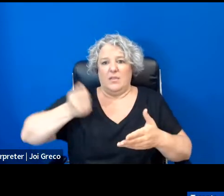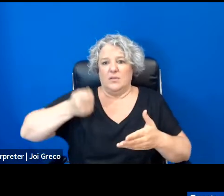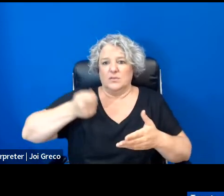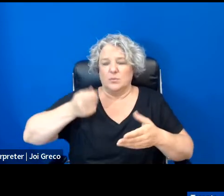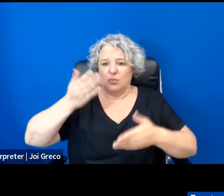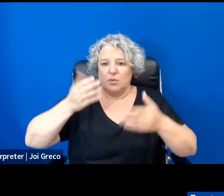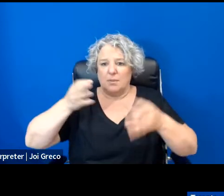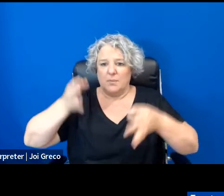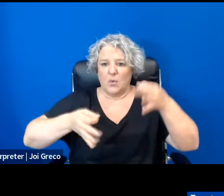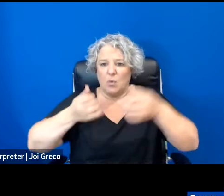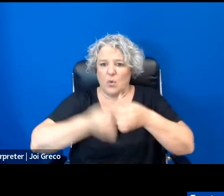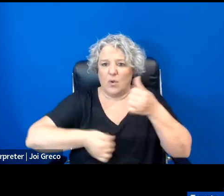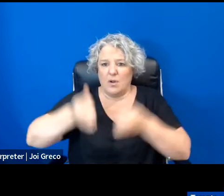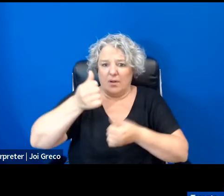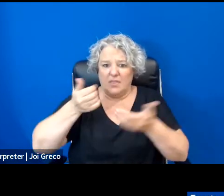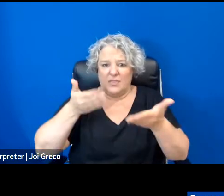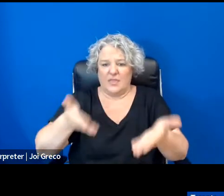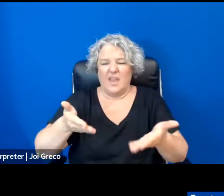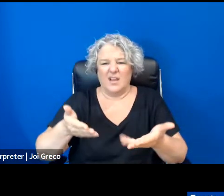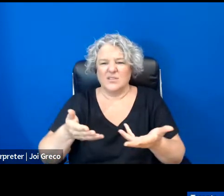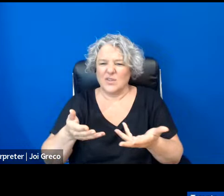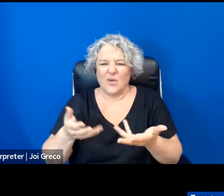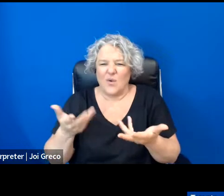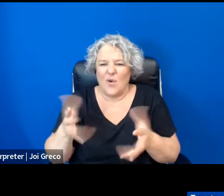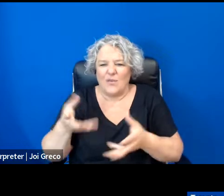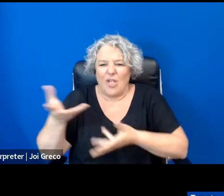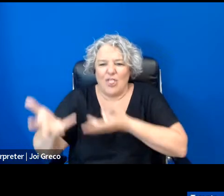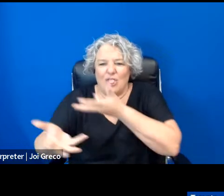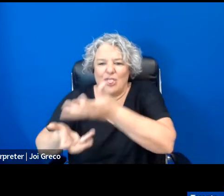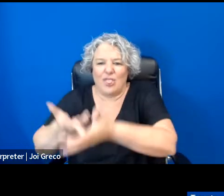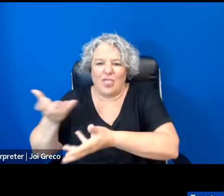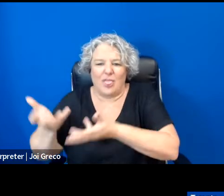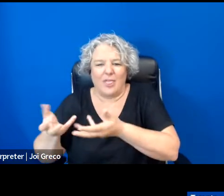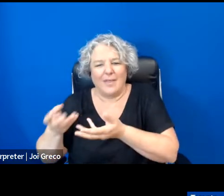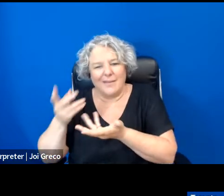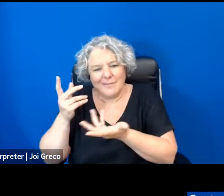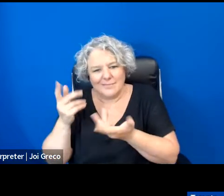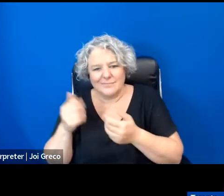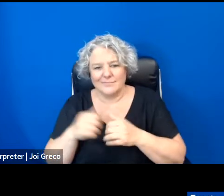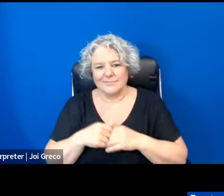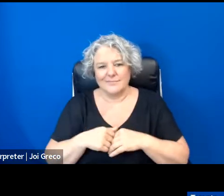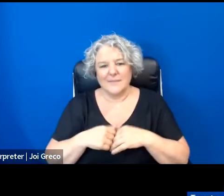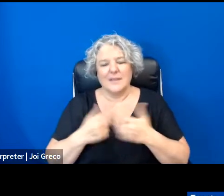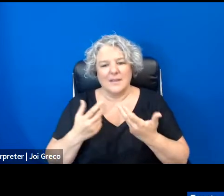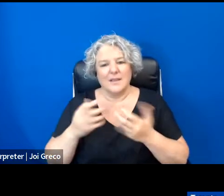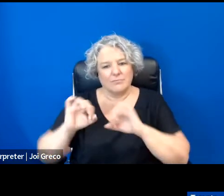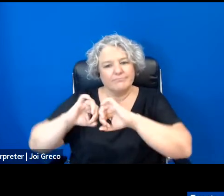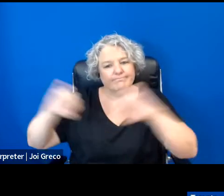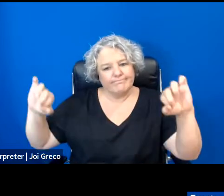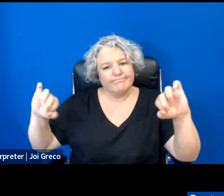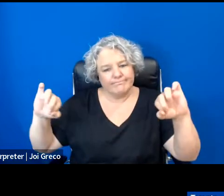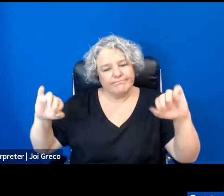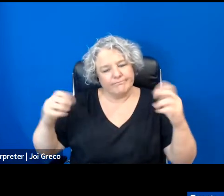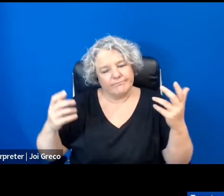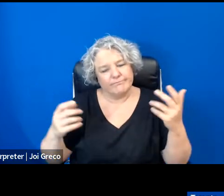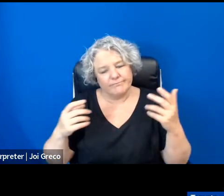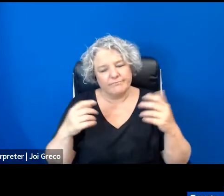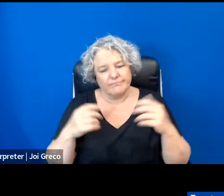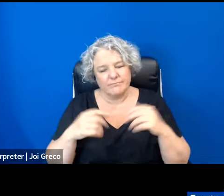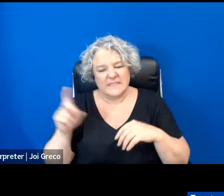So that's probably the most important thing. Daylight, bringing daylight onto...